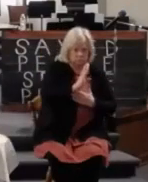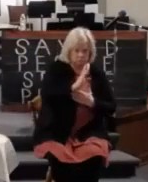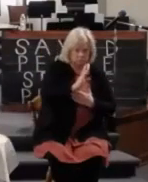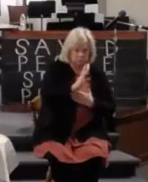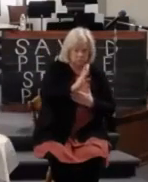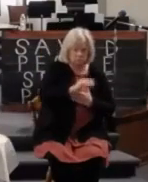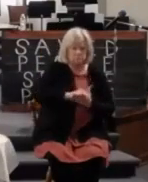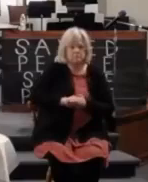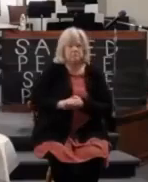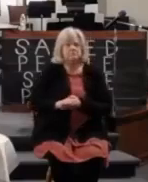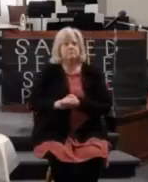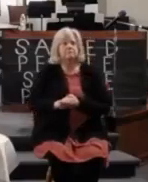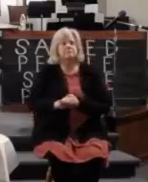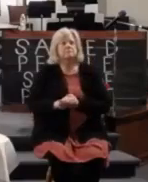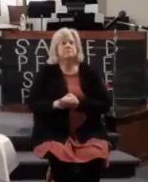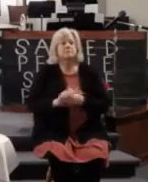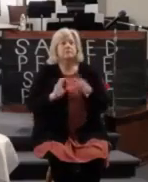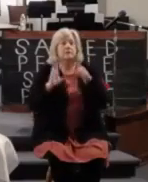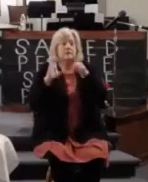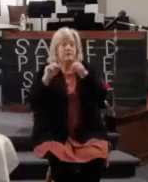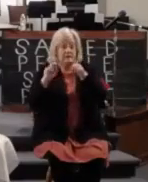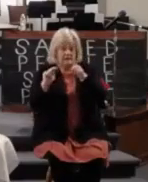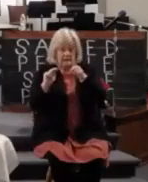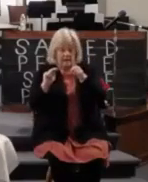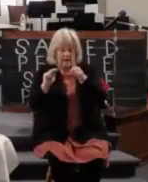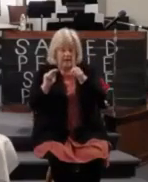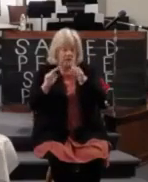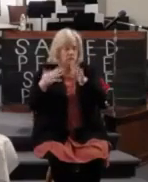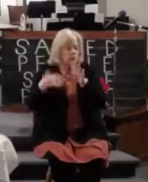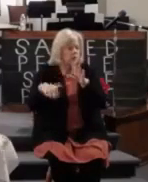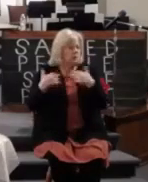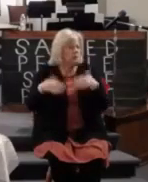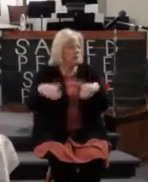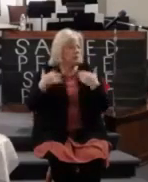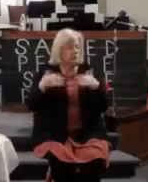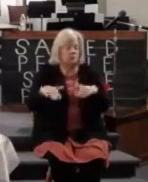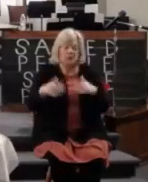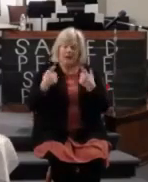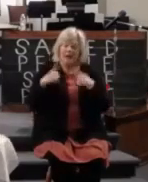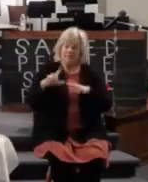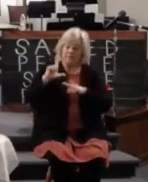Cain's legacy led to destruction that was brought on by the flood.